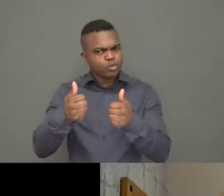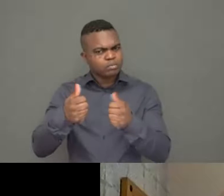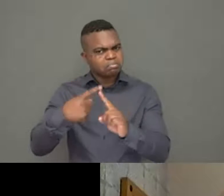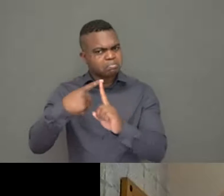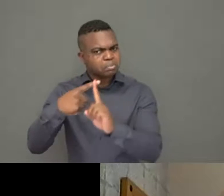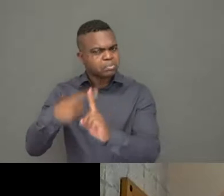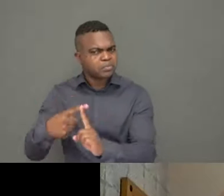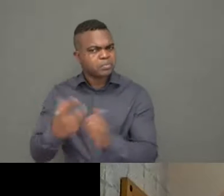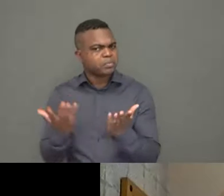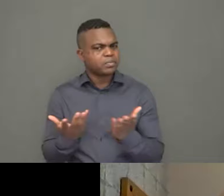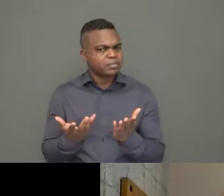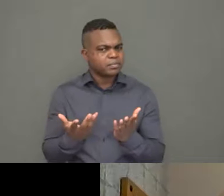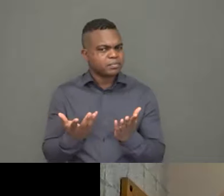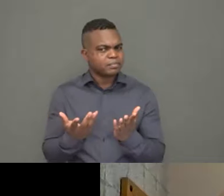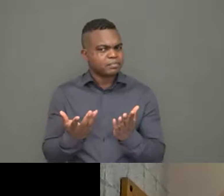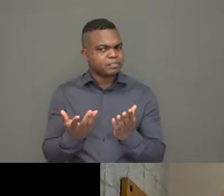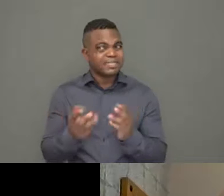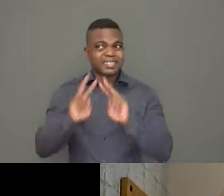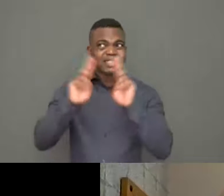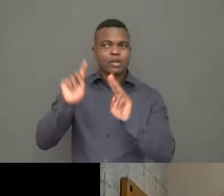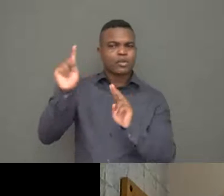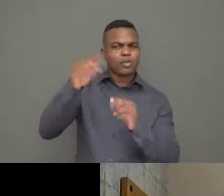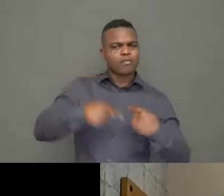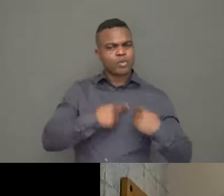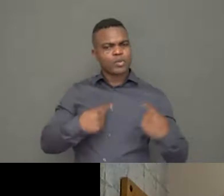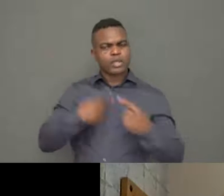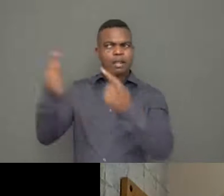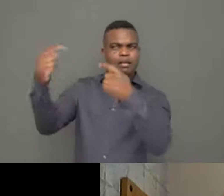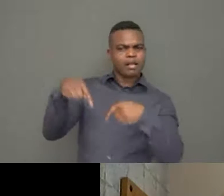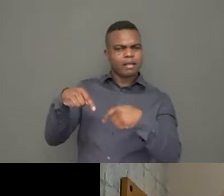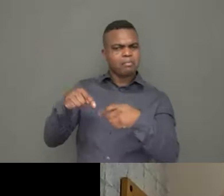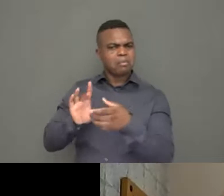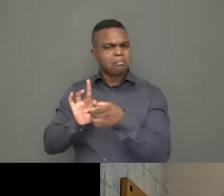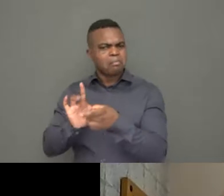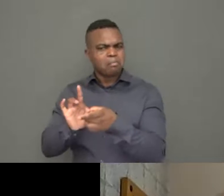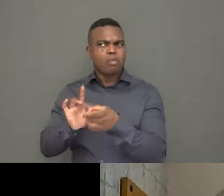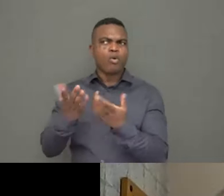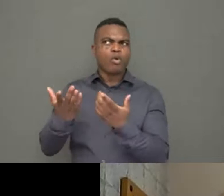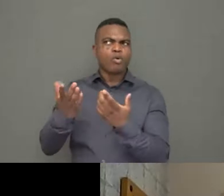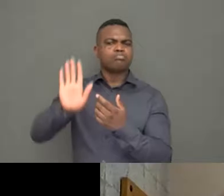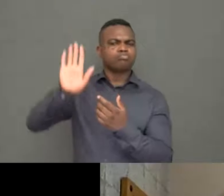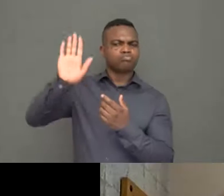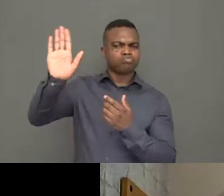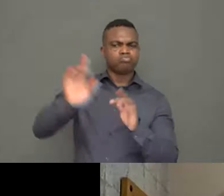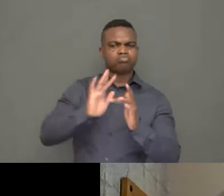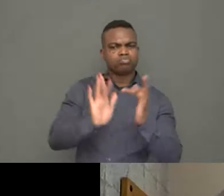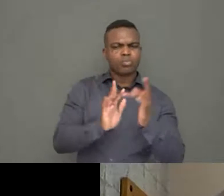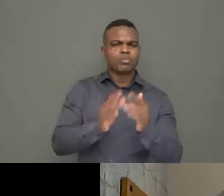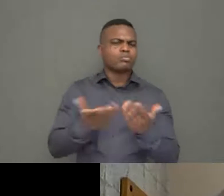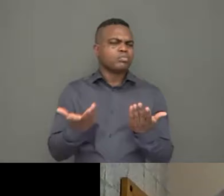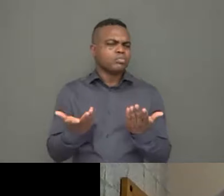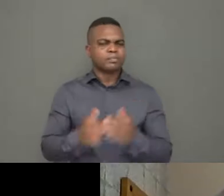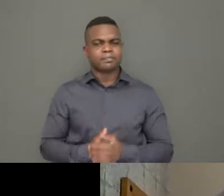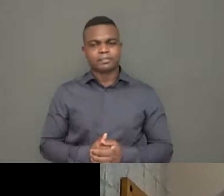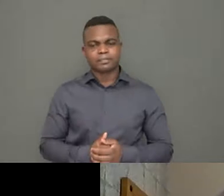The transition has been an opportunity to us. We see it as an opportunity for the